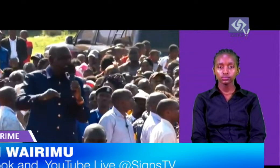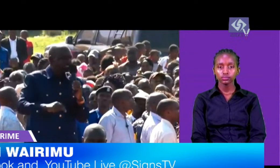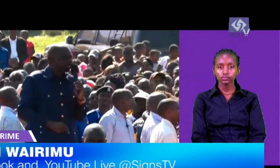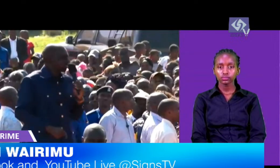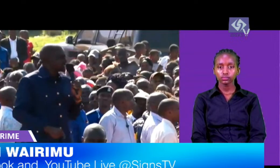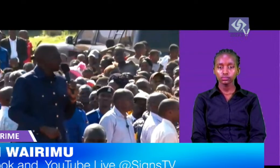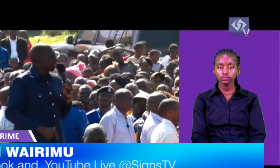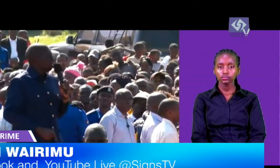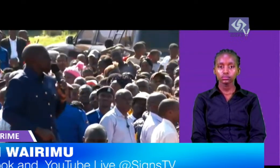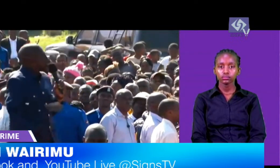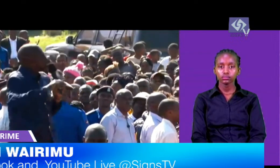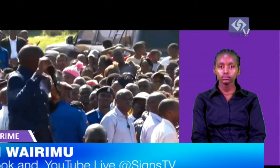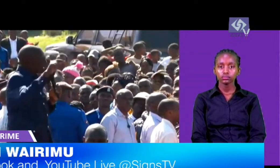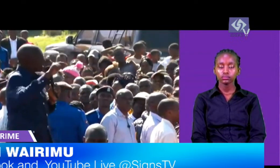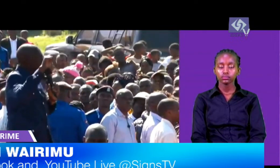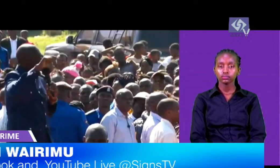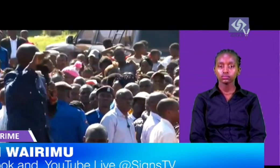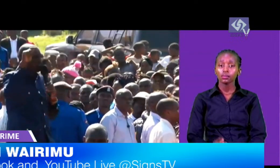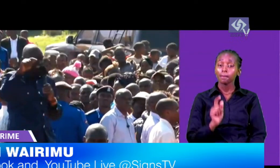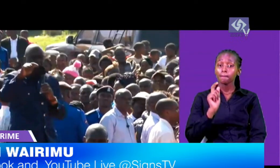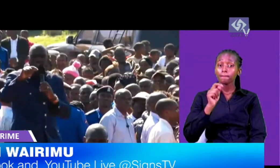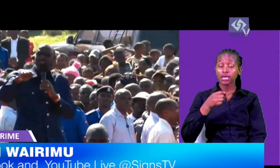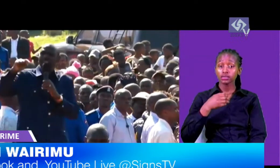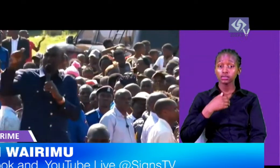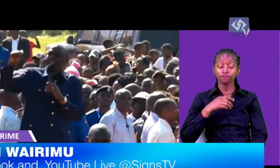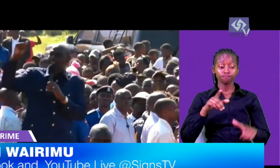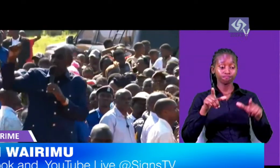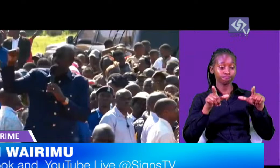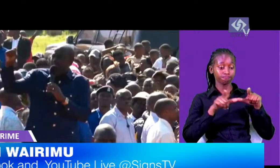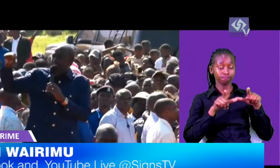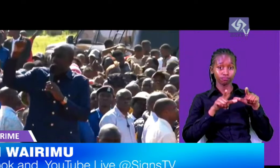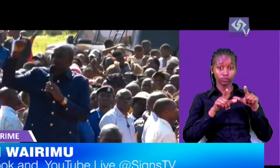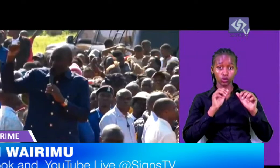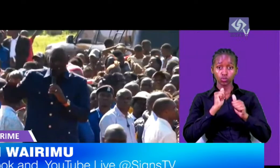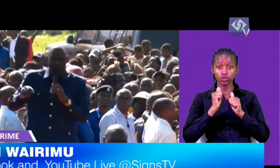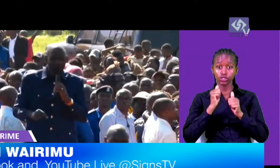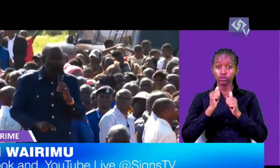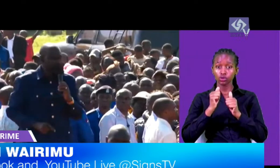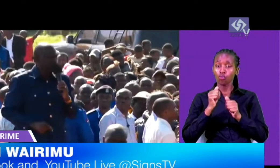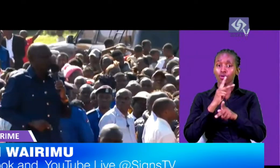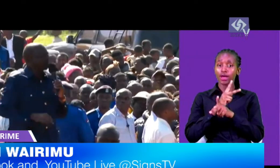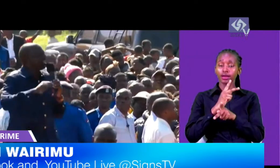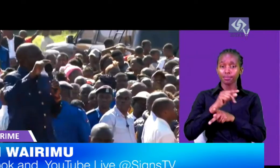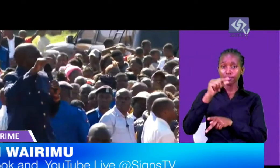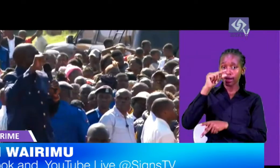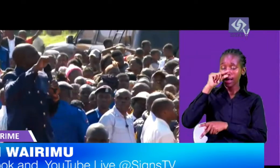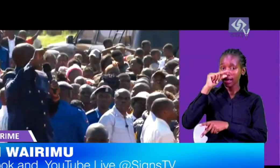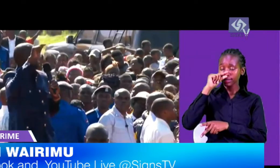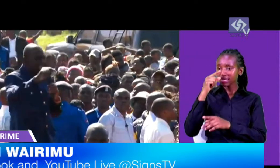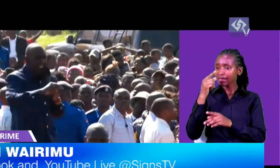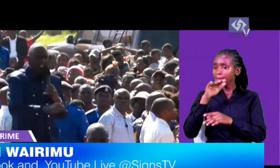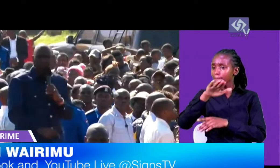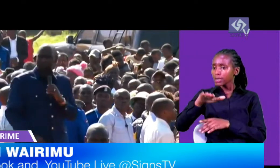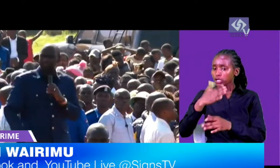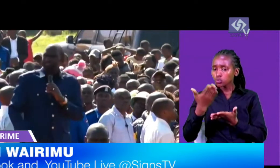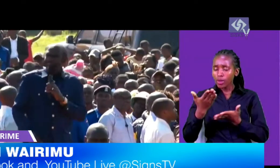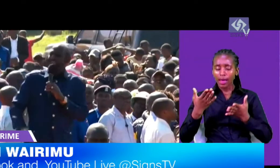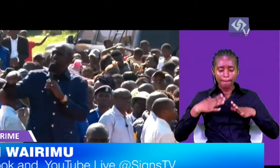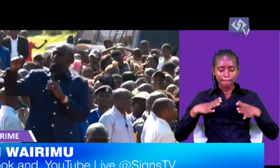Licenses for gas installations in residential areas when it was very clear that it was the